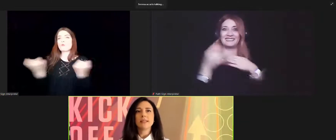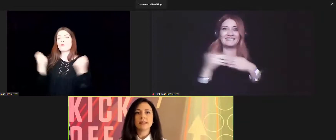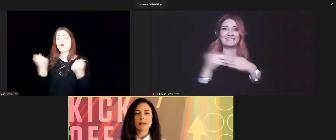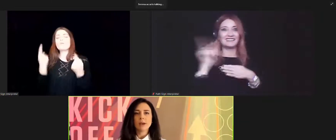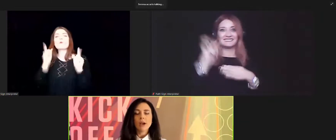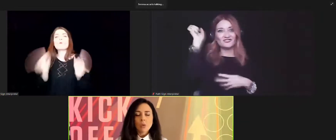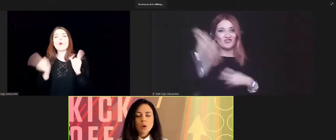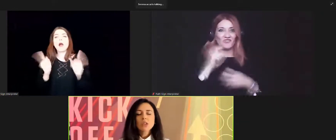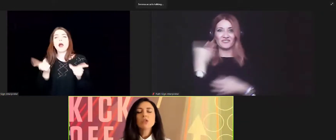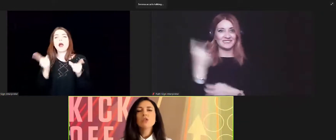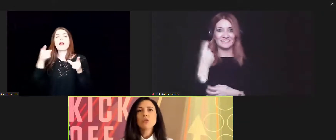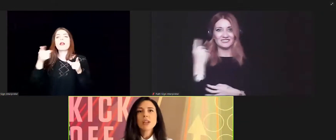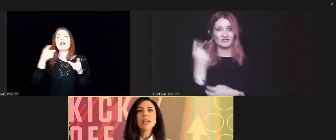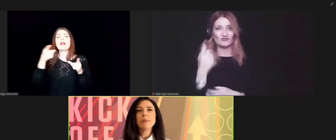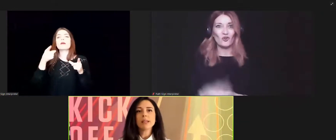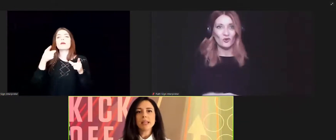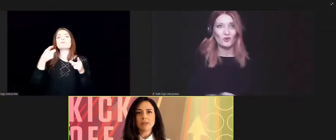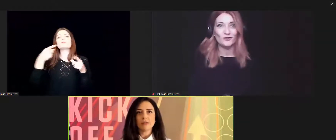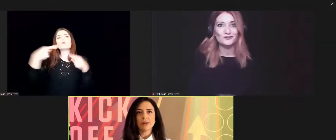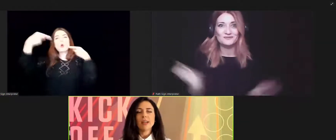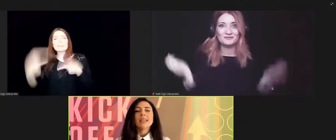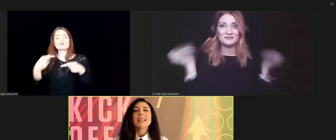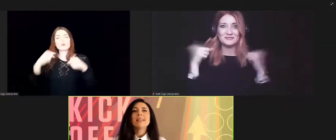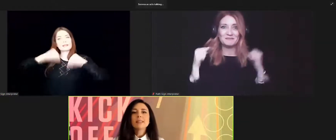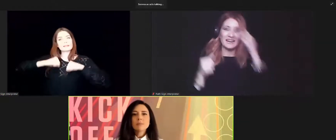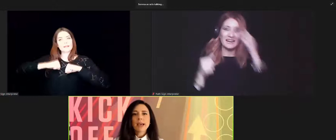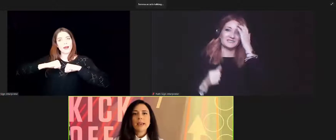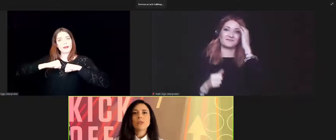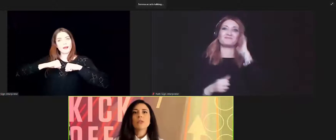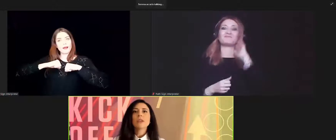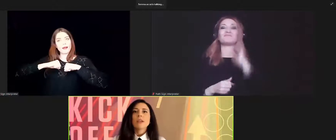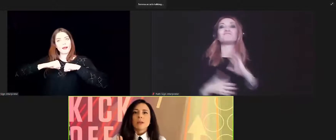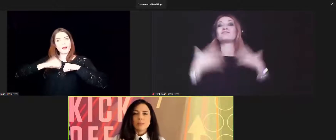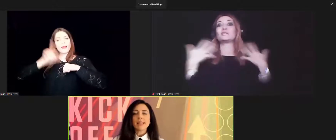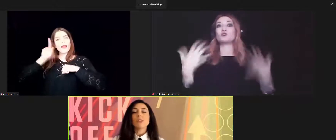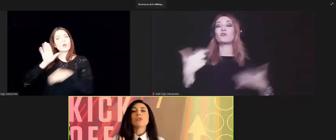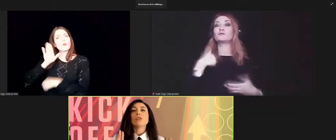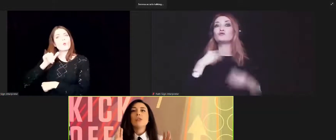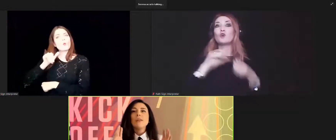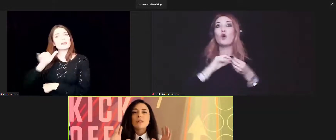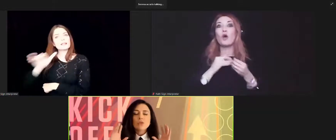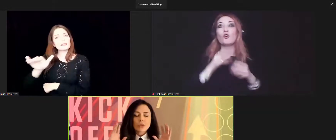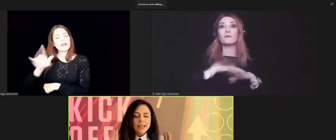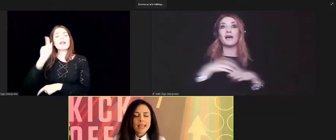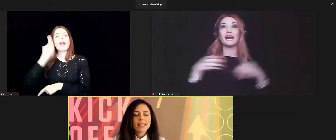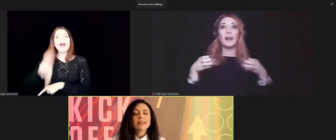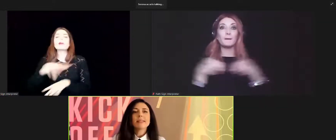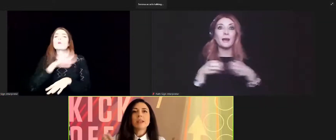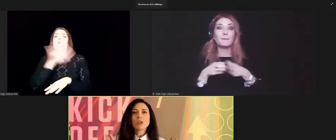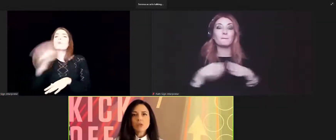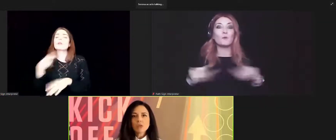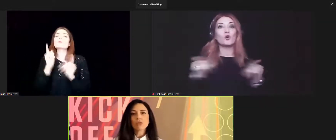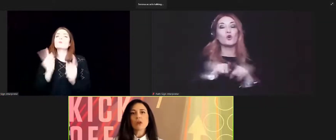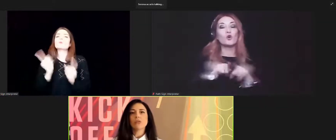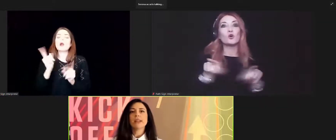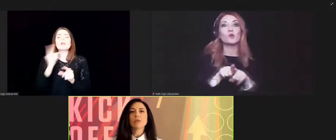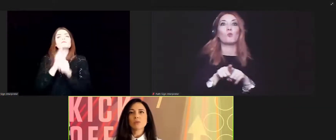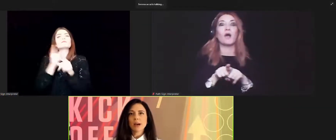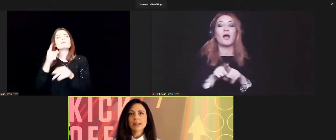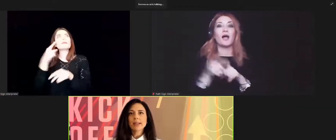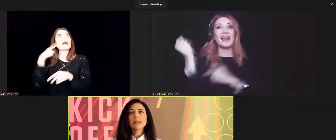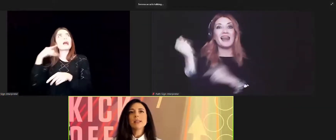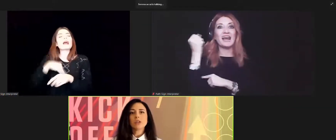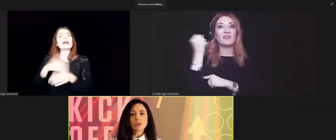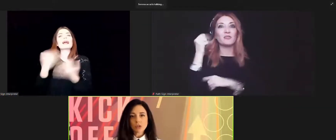belief system. What you really believe. In this period, you have to create the culture of